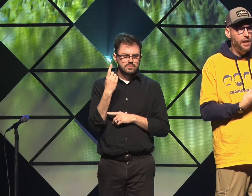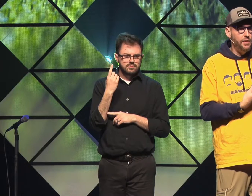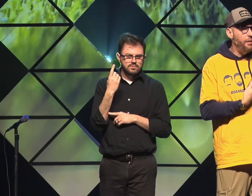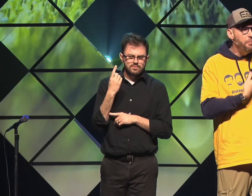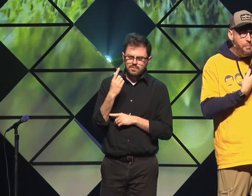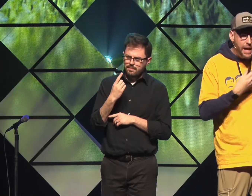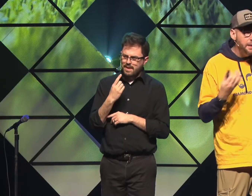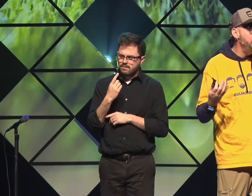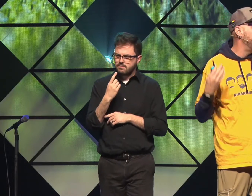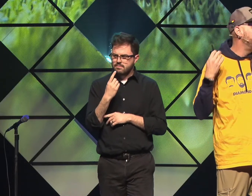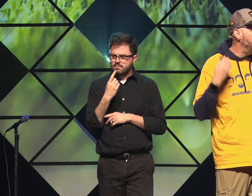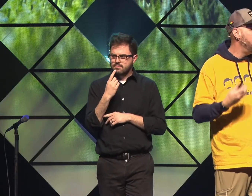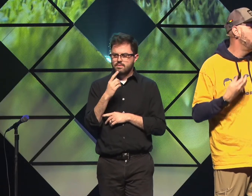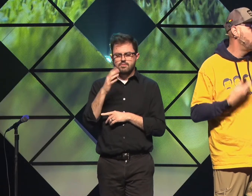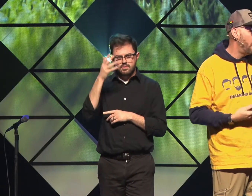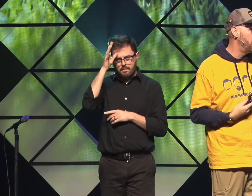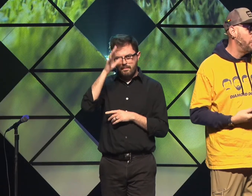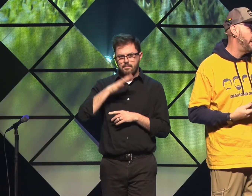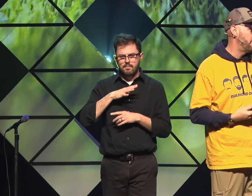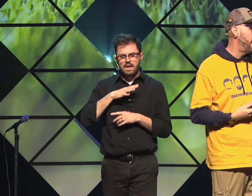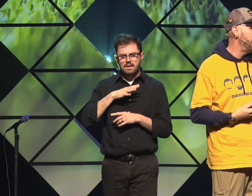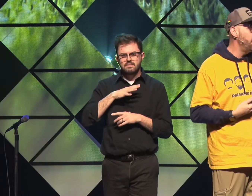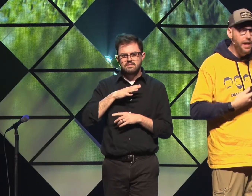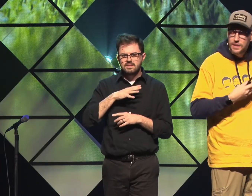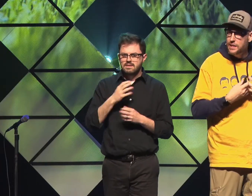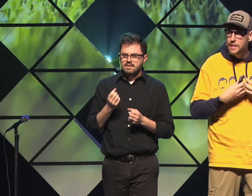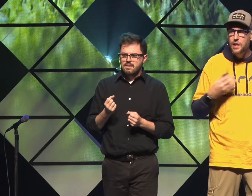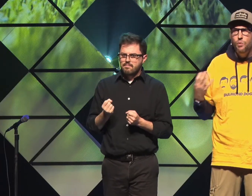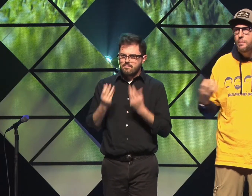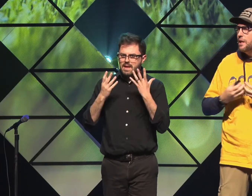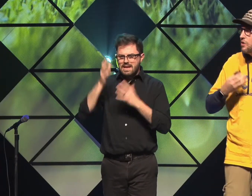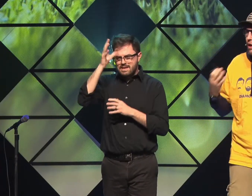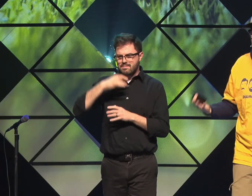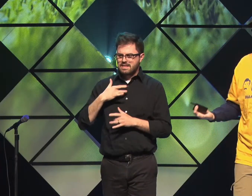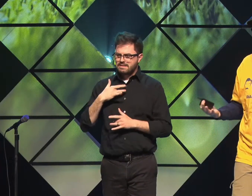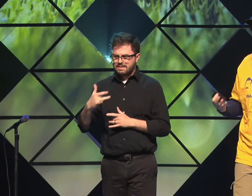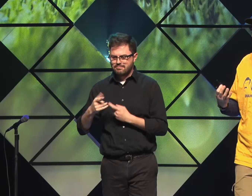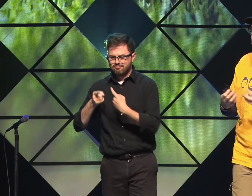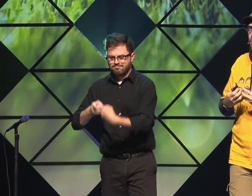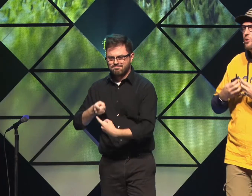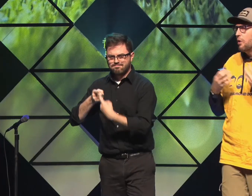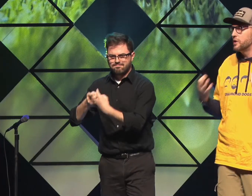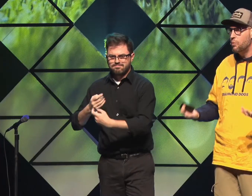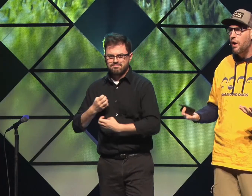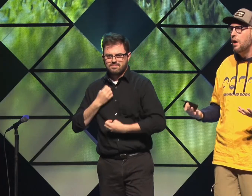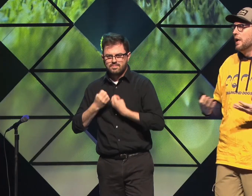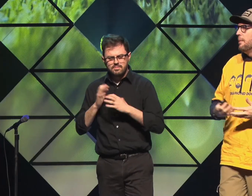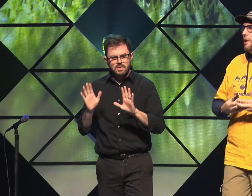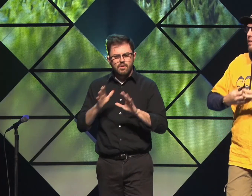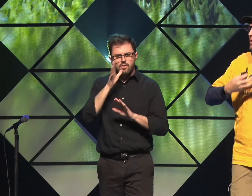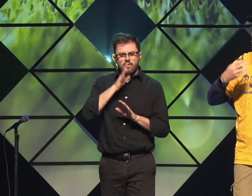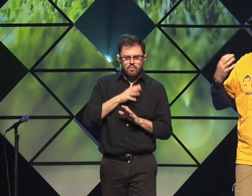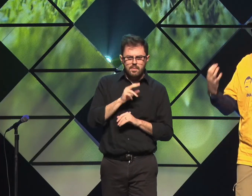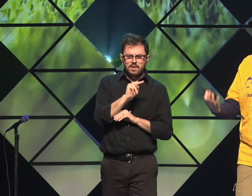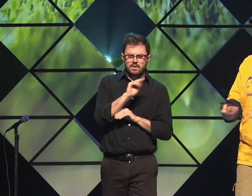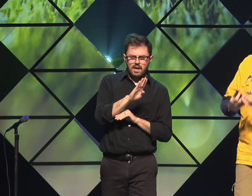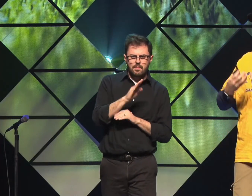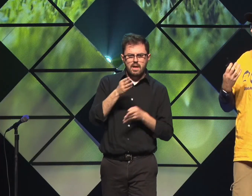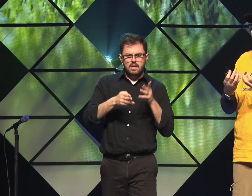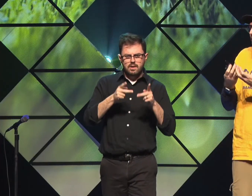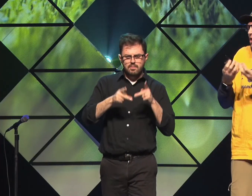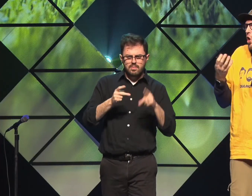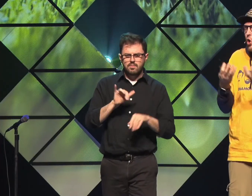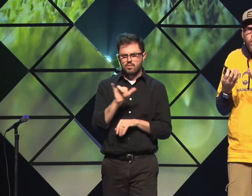that many men tend to struggle with, right? And it's not to say that women and non-binary people don't as well, but we just see